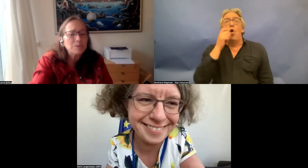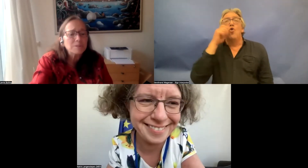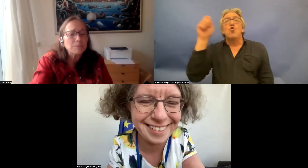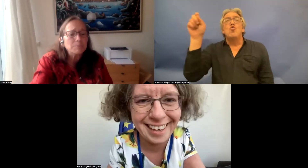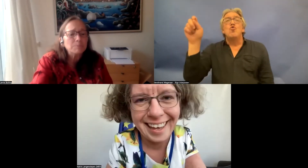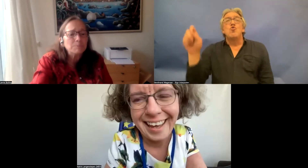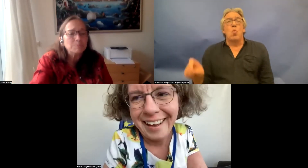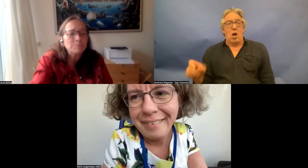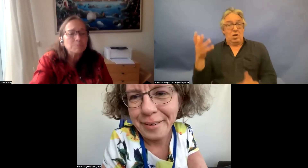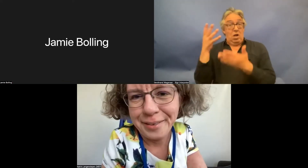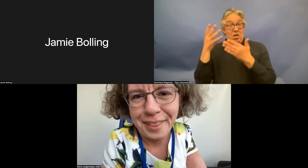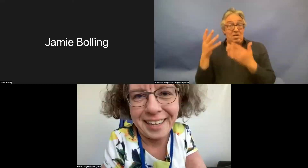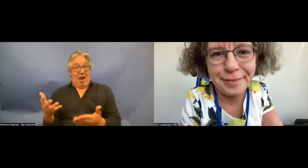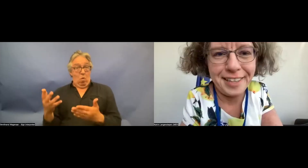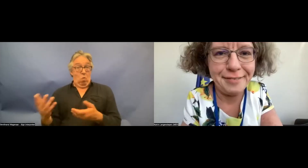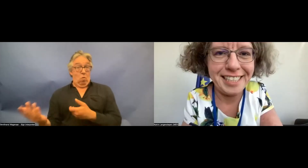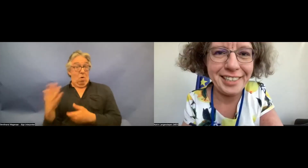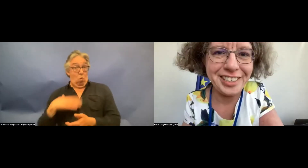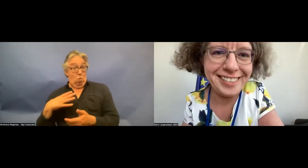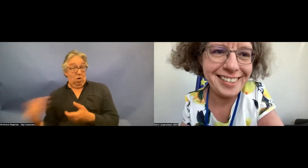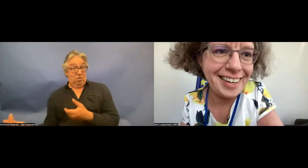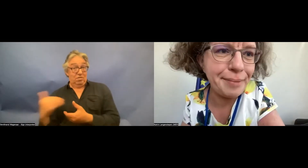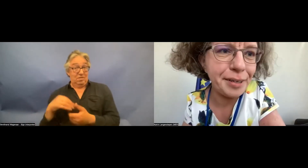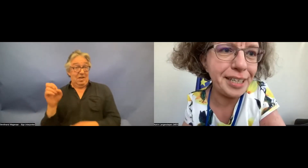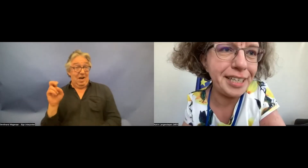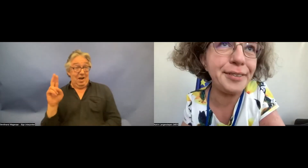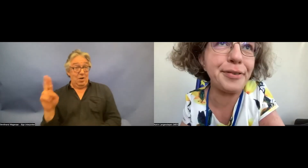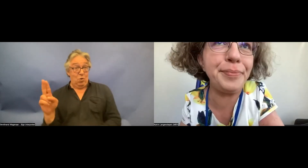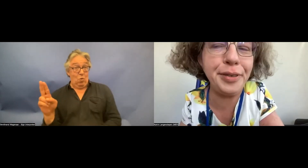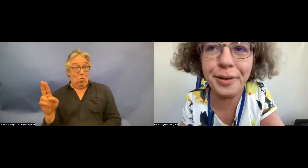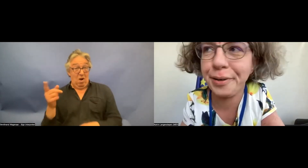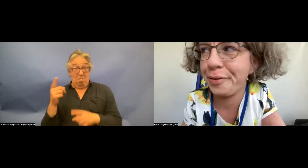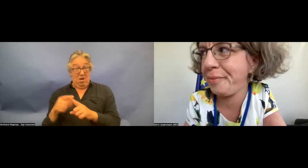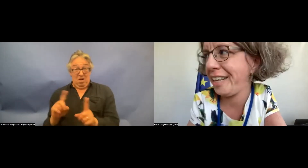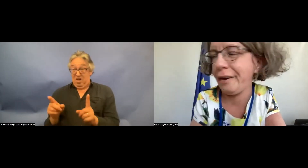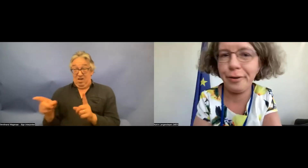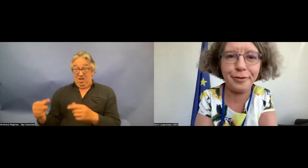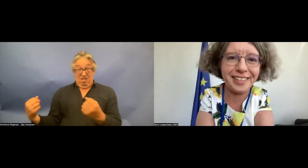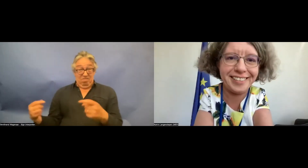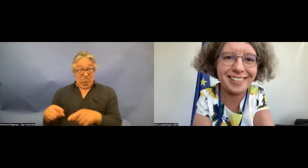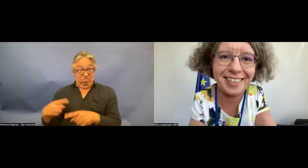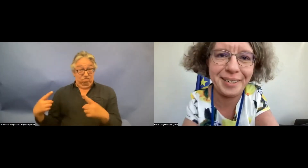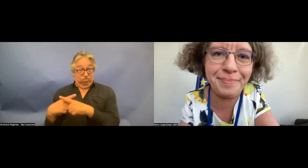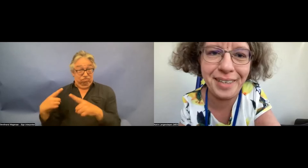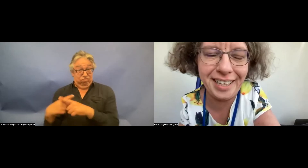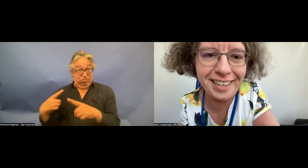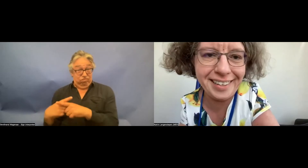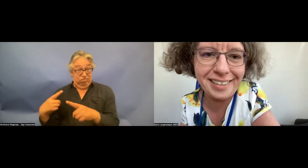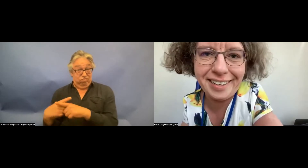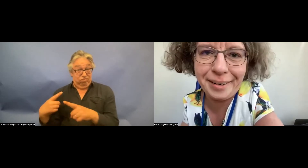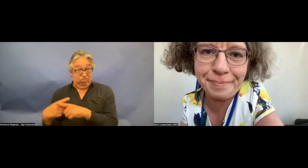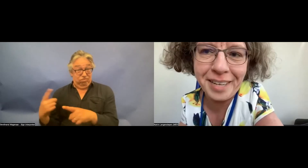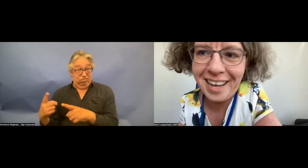yours. First of all, thanks for the invitation. Greetings from New York, from the EU office